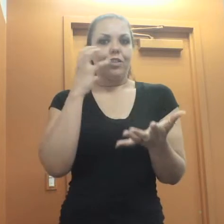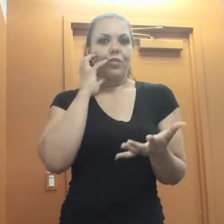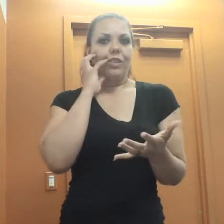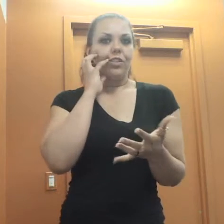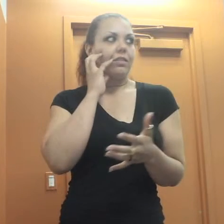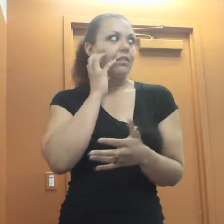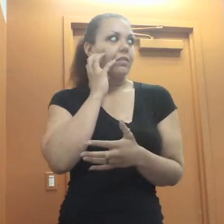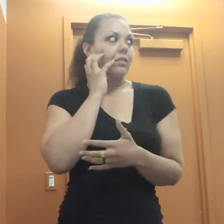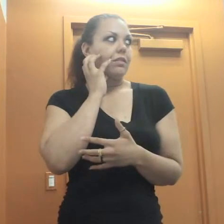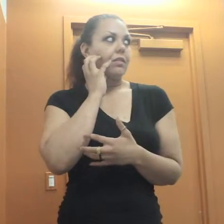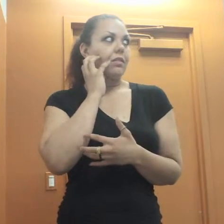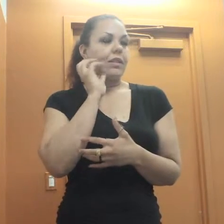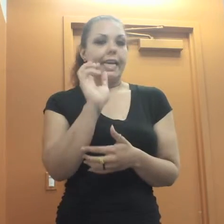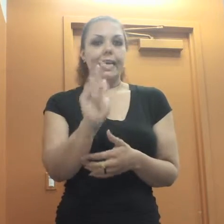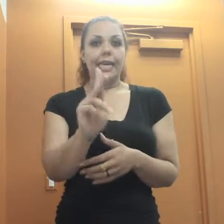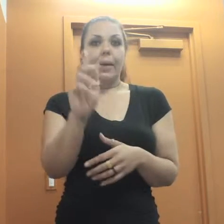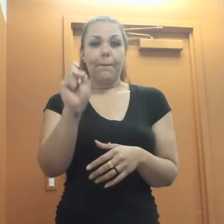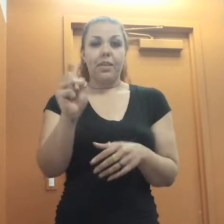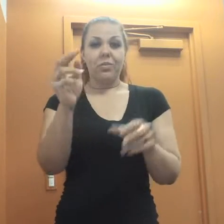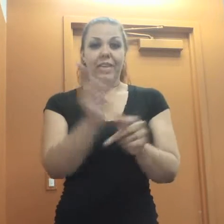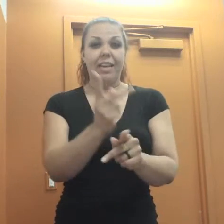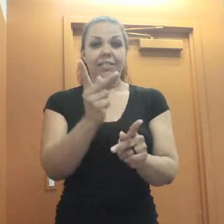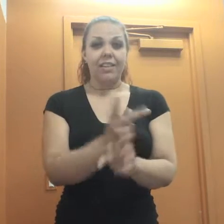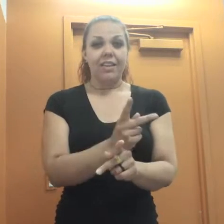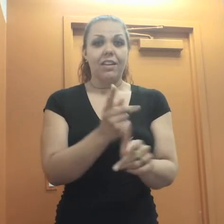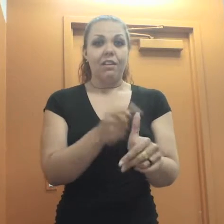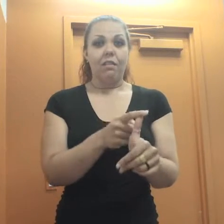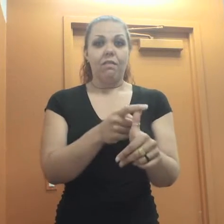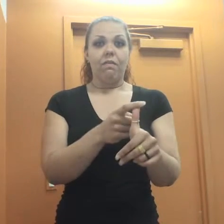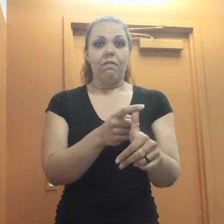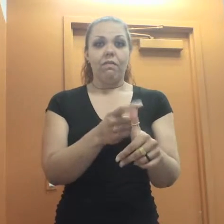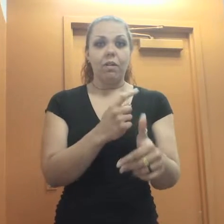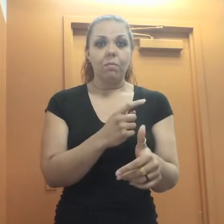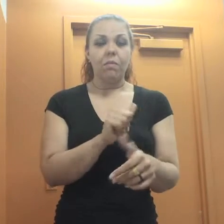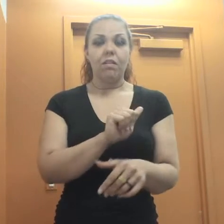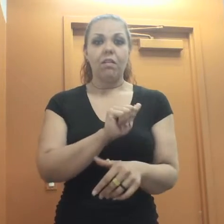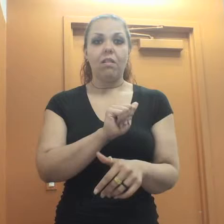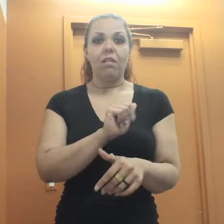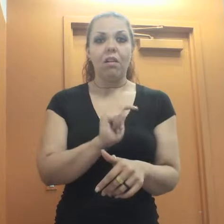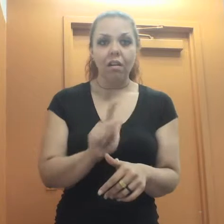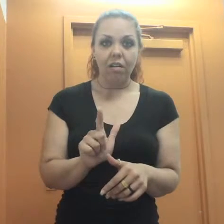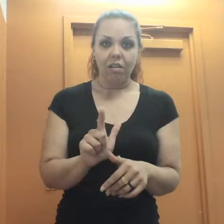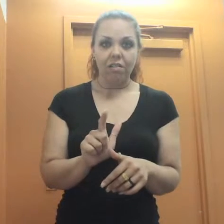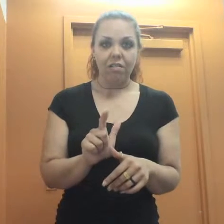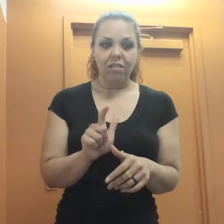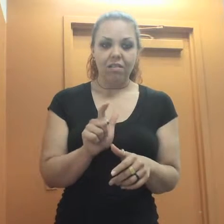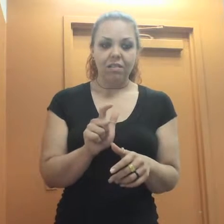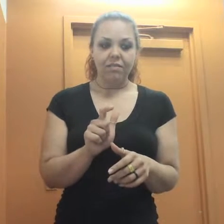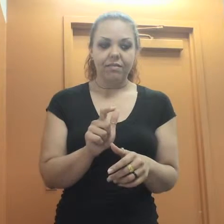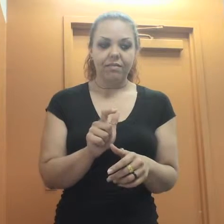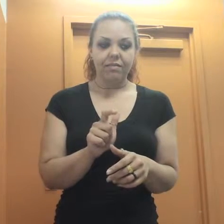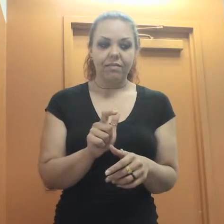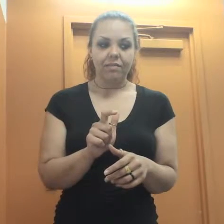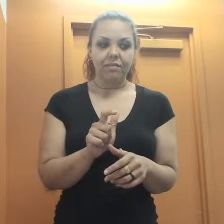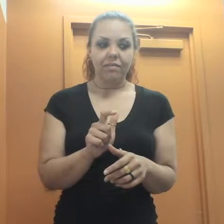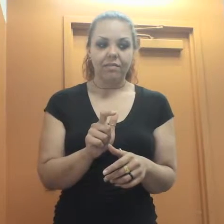calculated from the concentration of all reactants and products after you get to